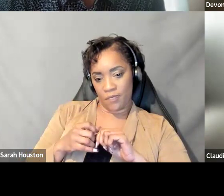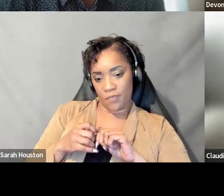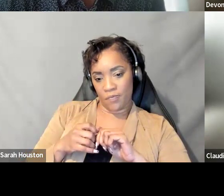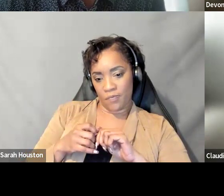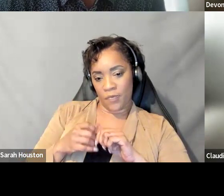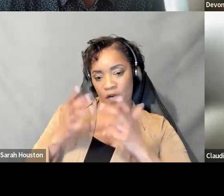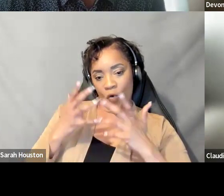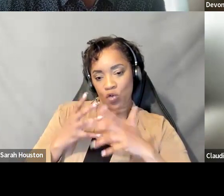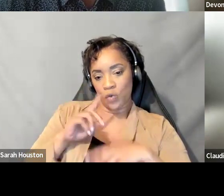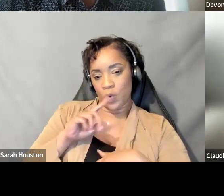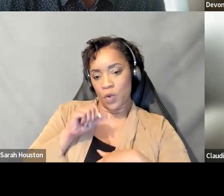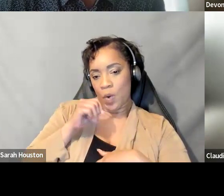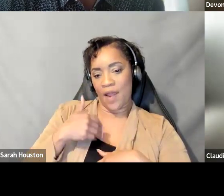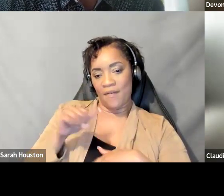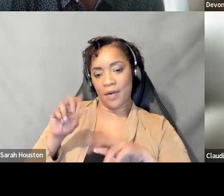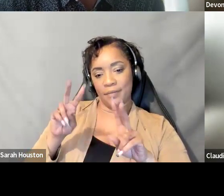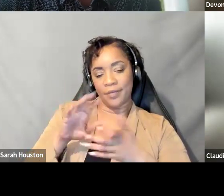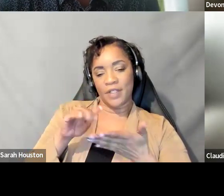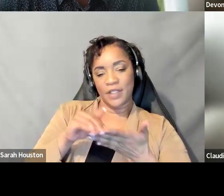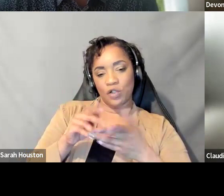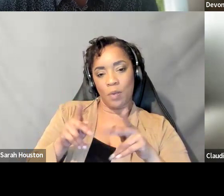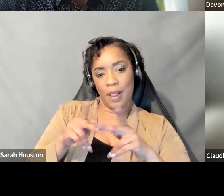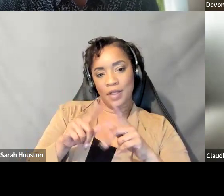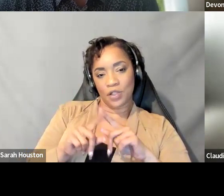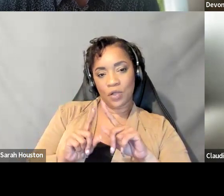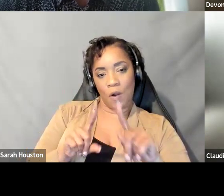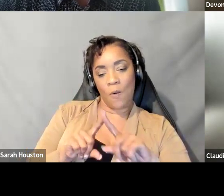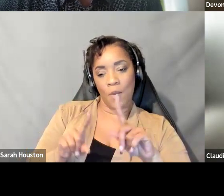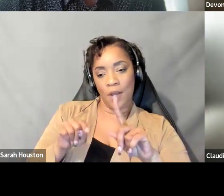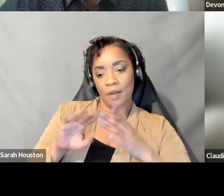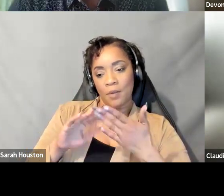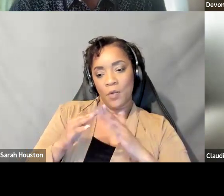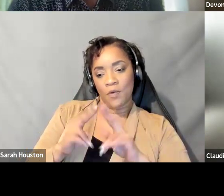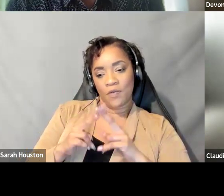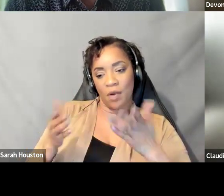But I think the community is very welcoming.